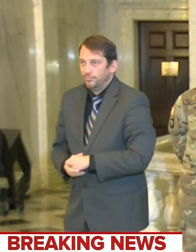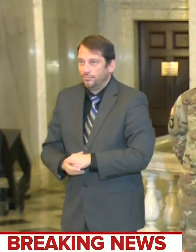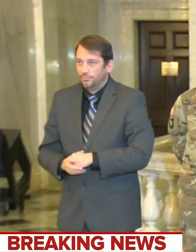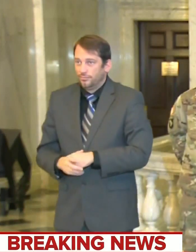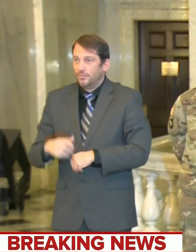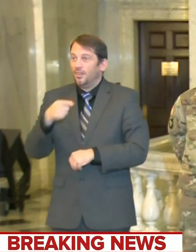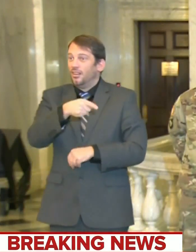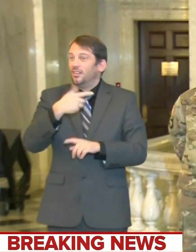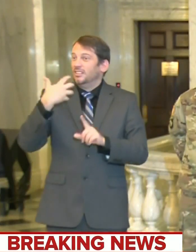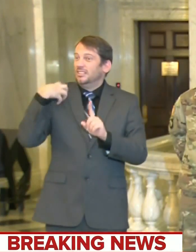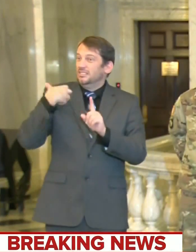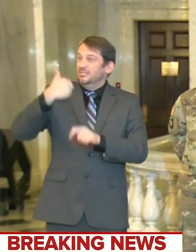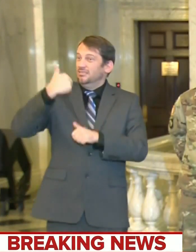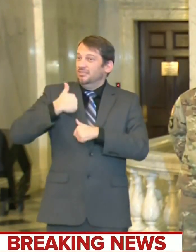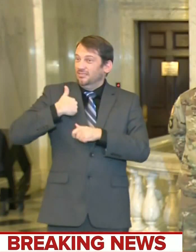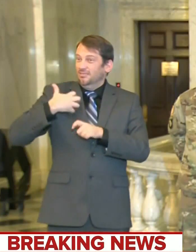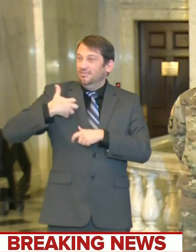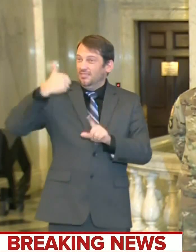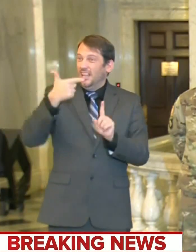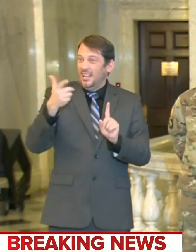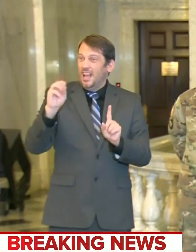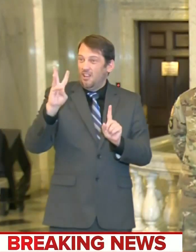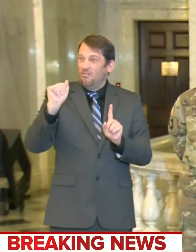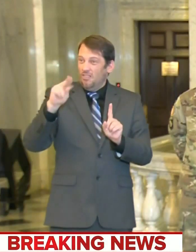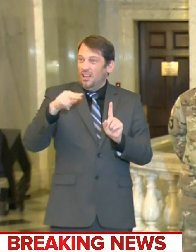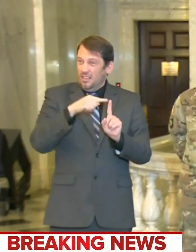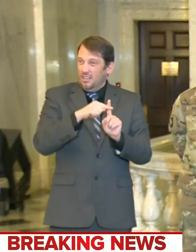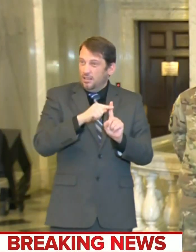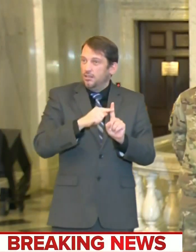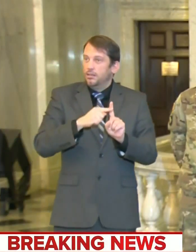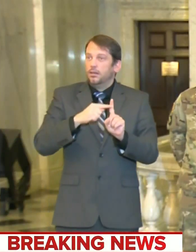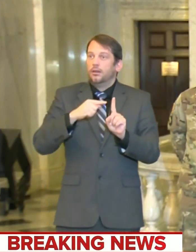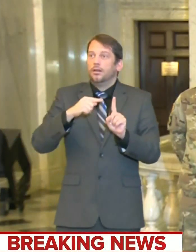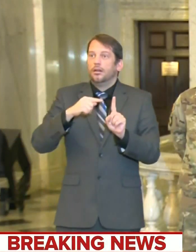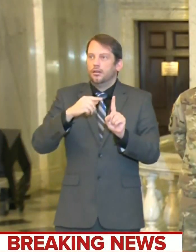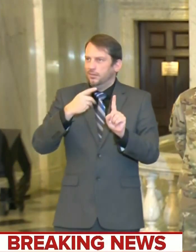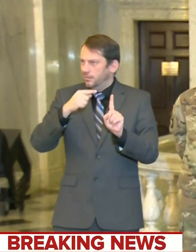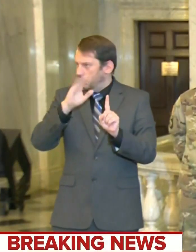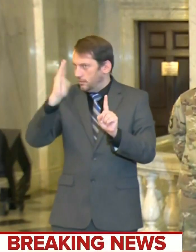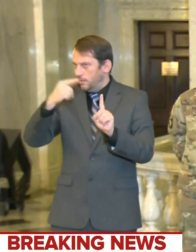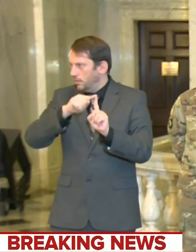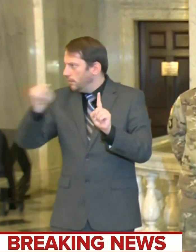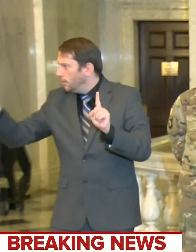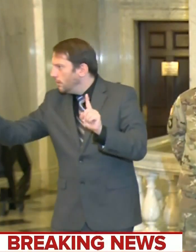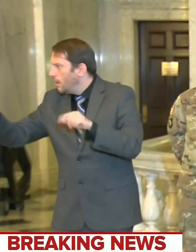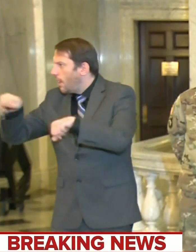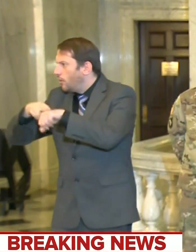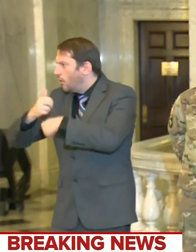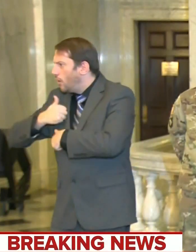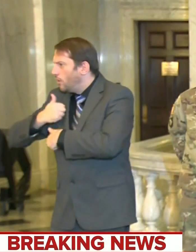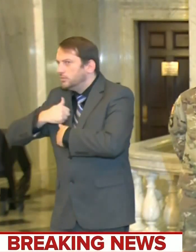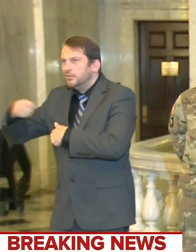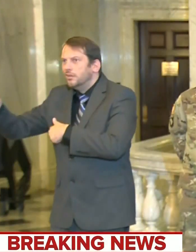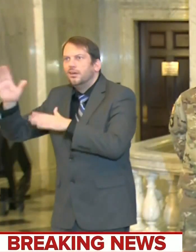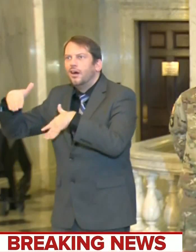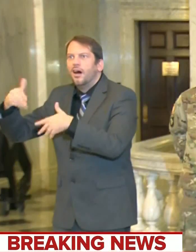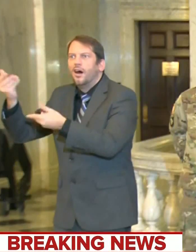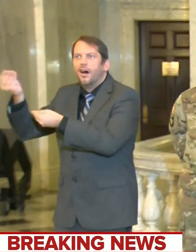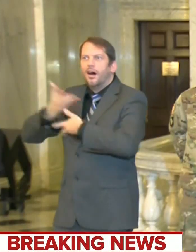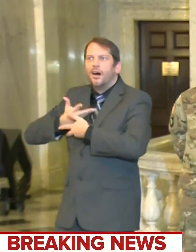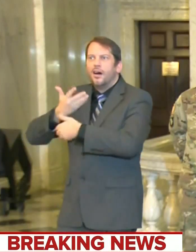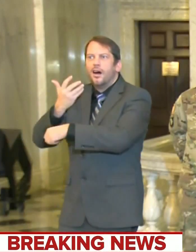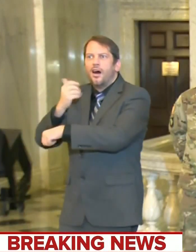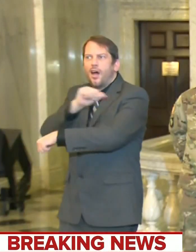National Guard at the national level that we did not have authorization. I was actually on the phone with